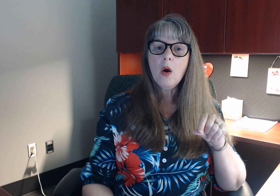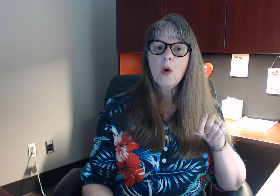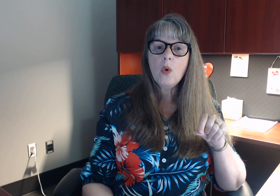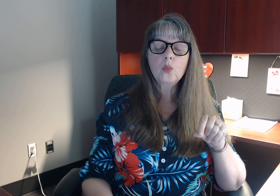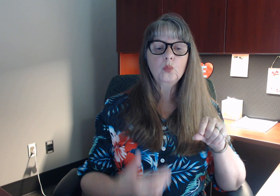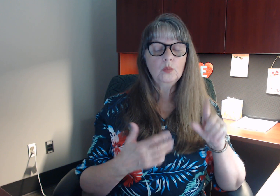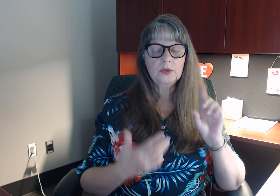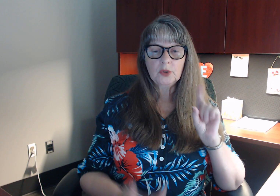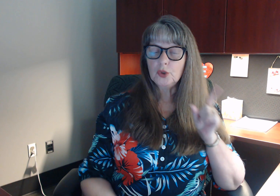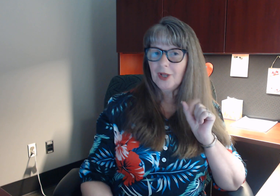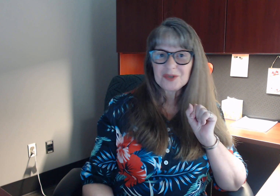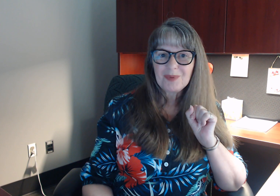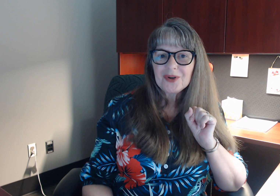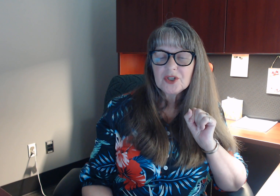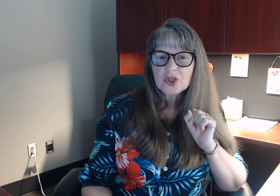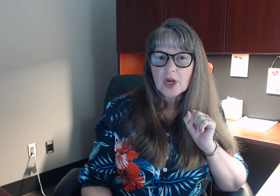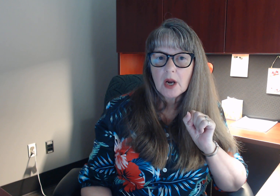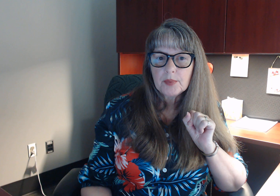Oh, so do you like to bargain shop?